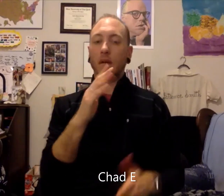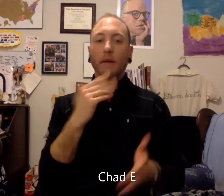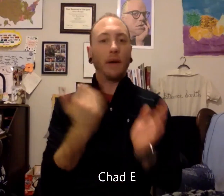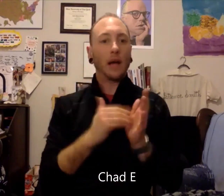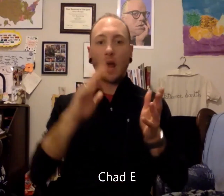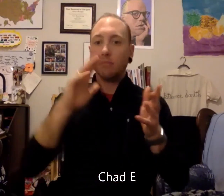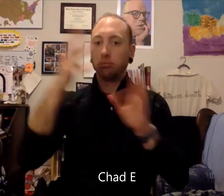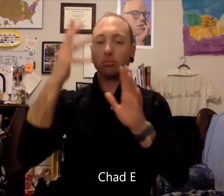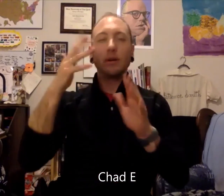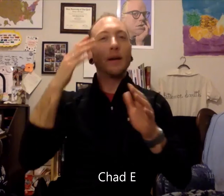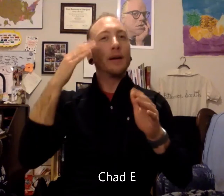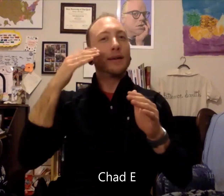of a